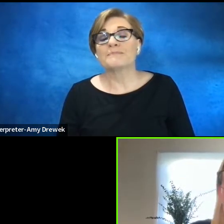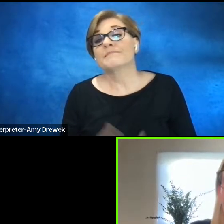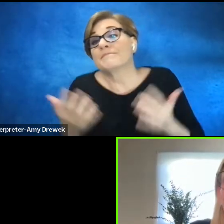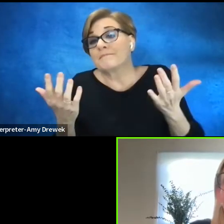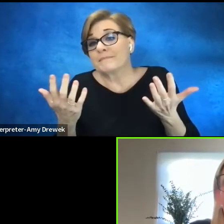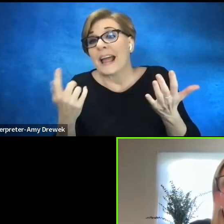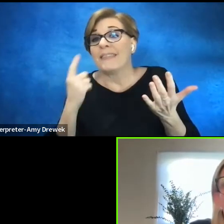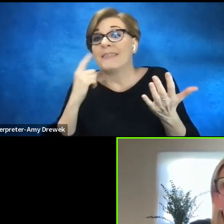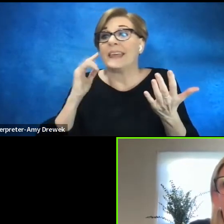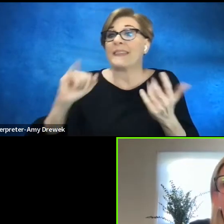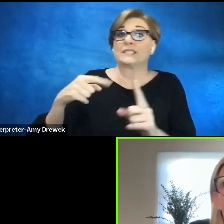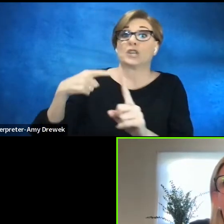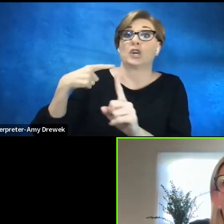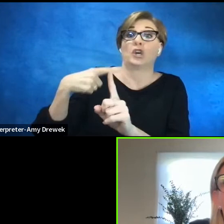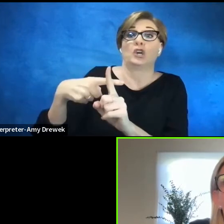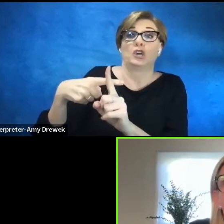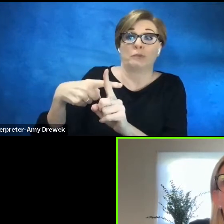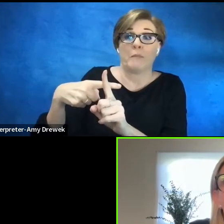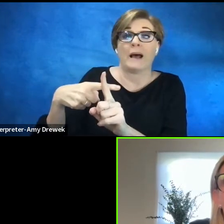has happened.